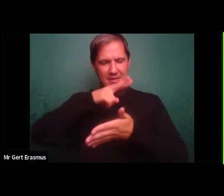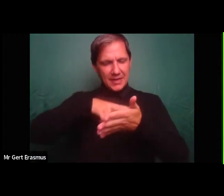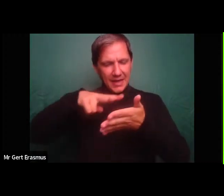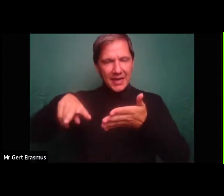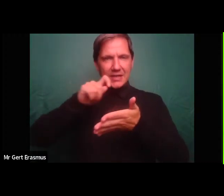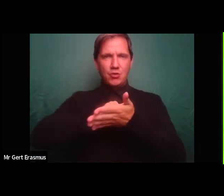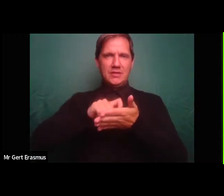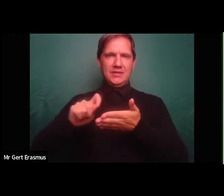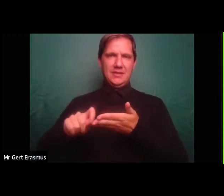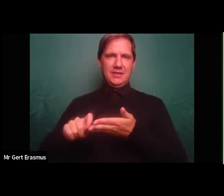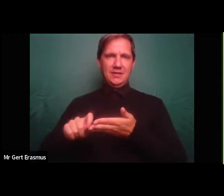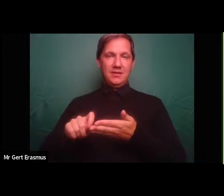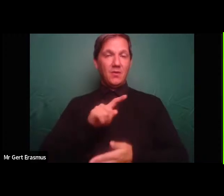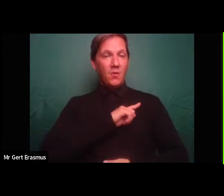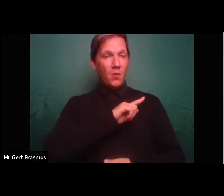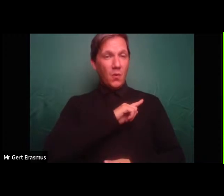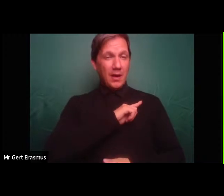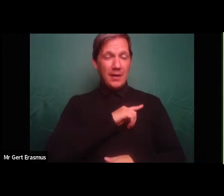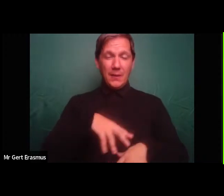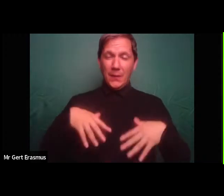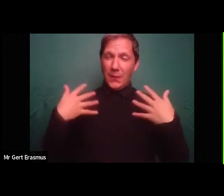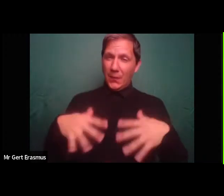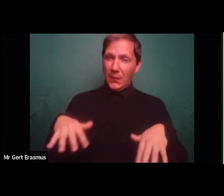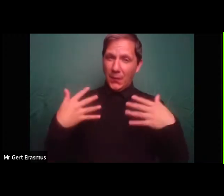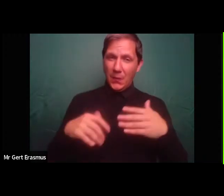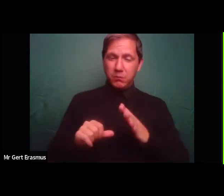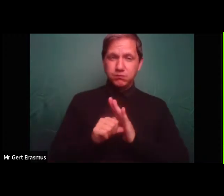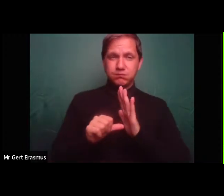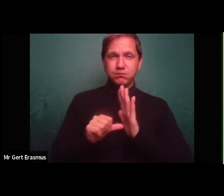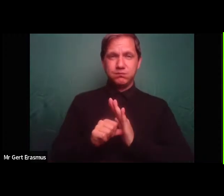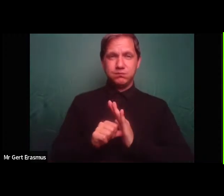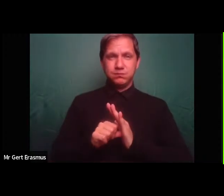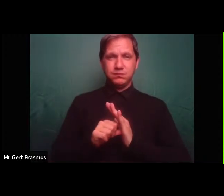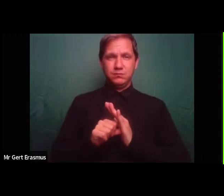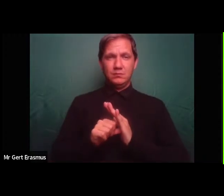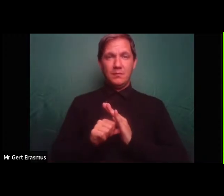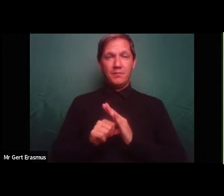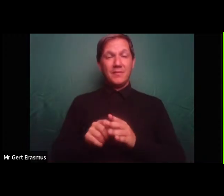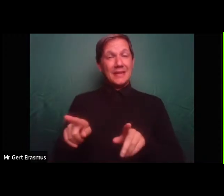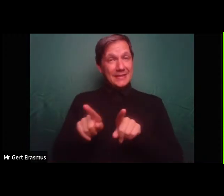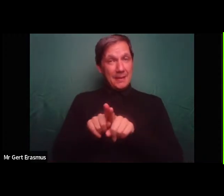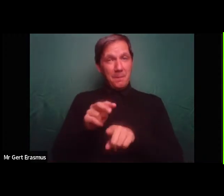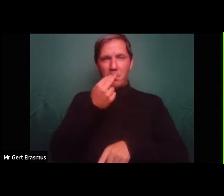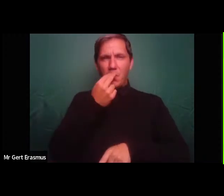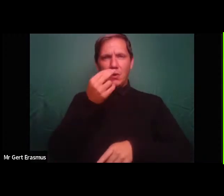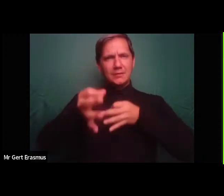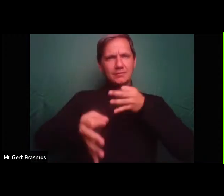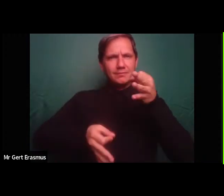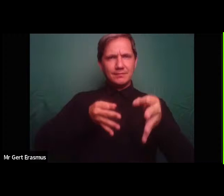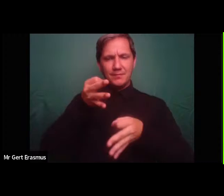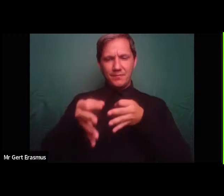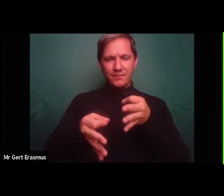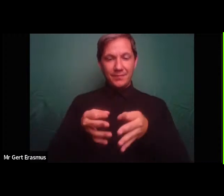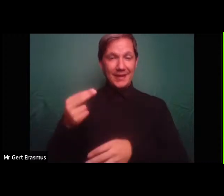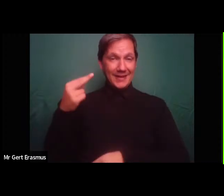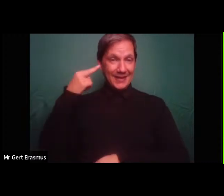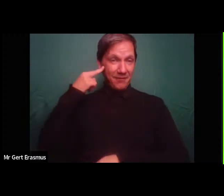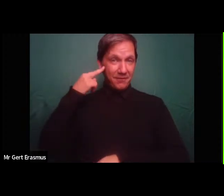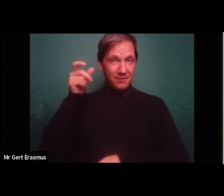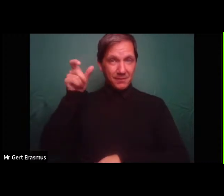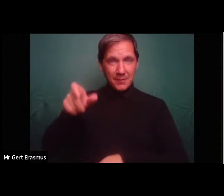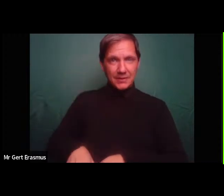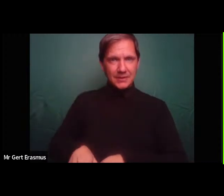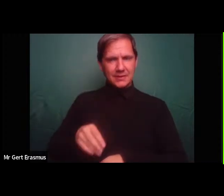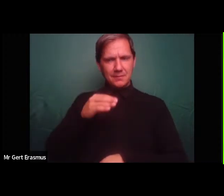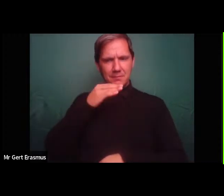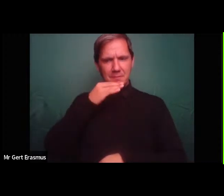has been mentioned, this is not only a disability issue. This is a linguistic issue. And